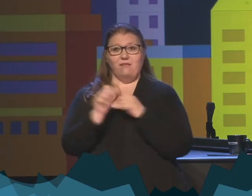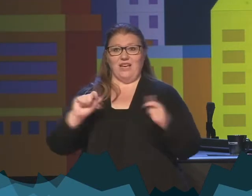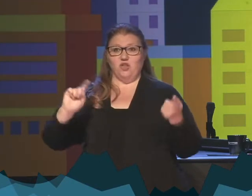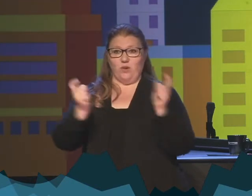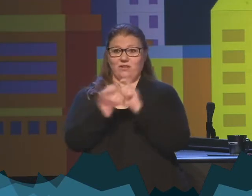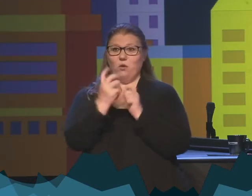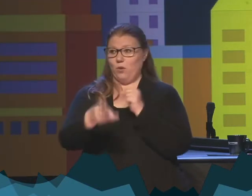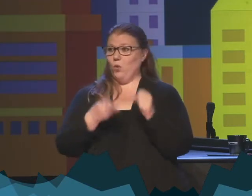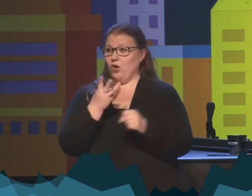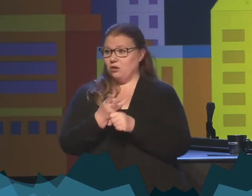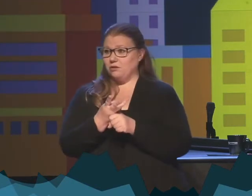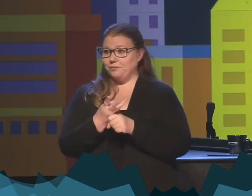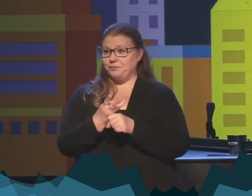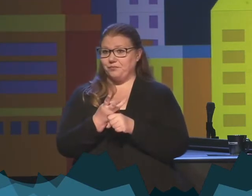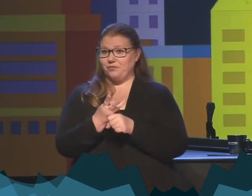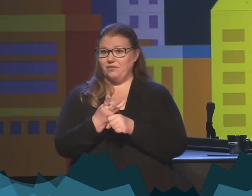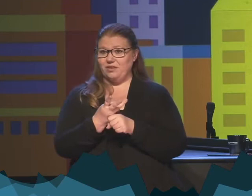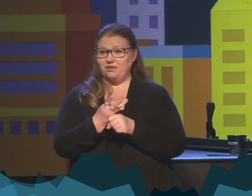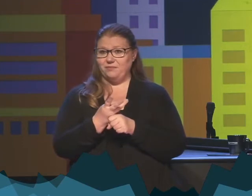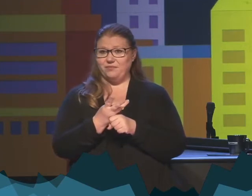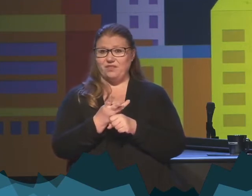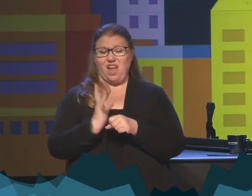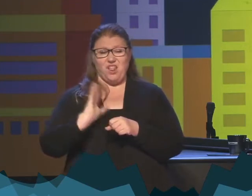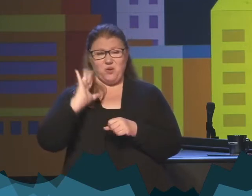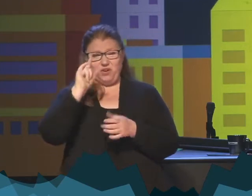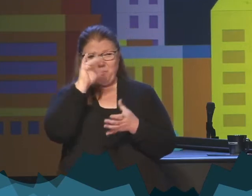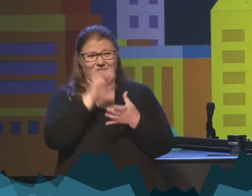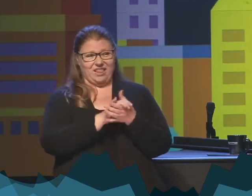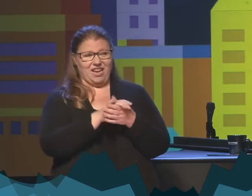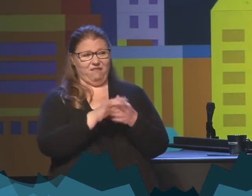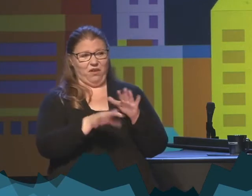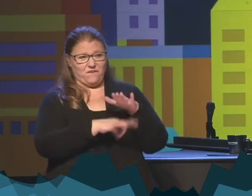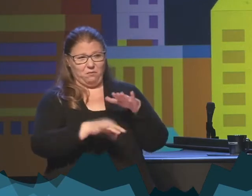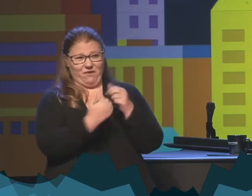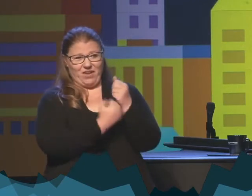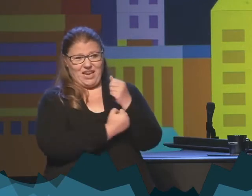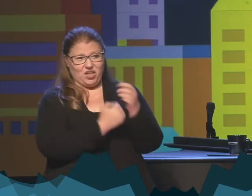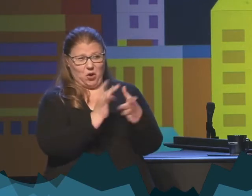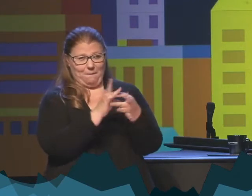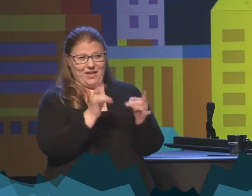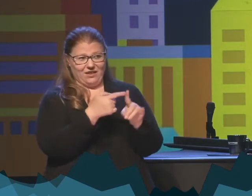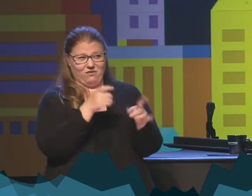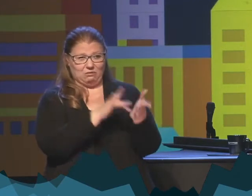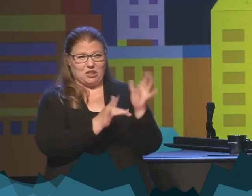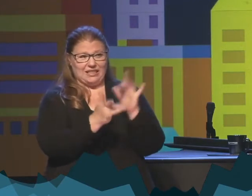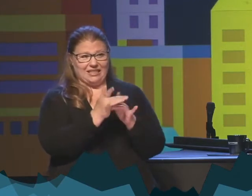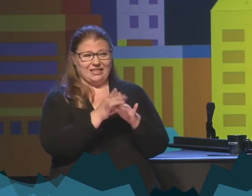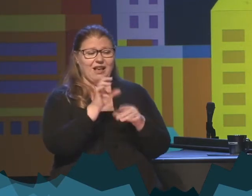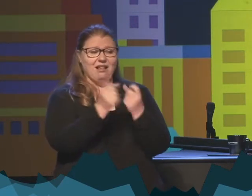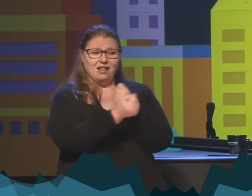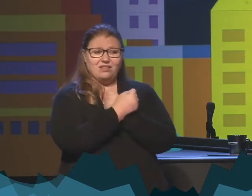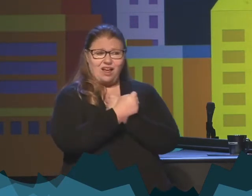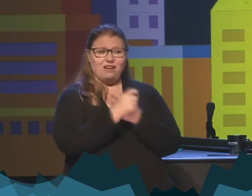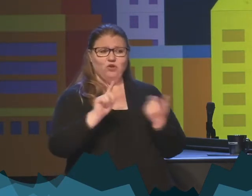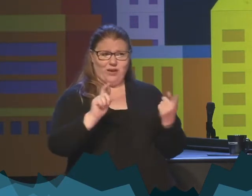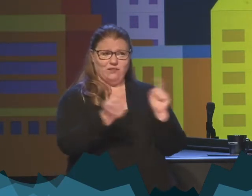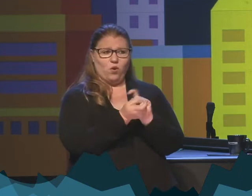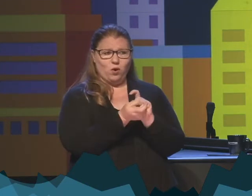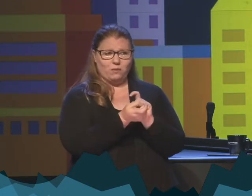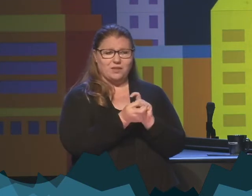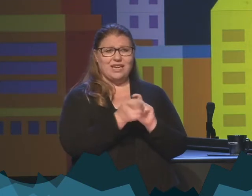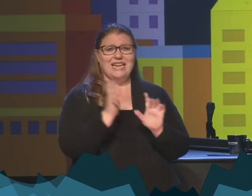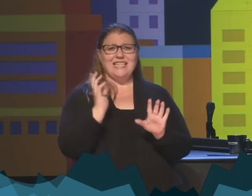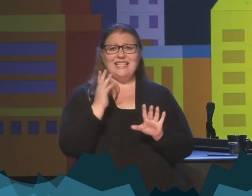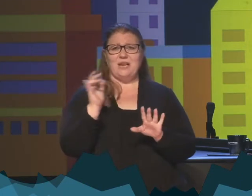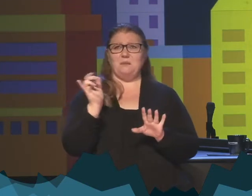transform this world. We quit believing the fundamental foundational message of Jesus, that it's love that transforms. And it seems